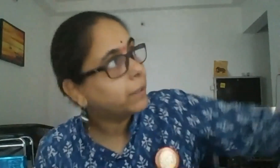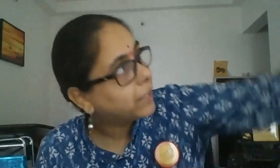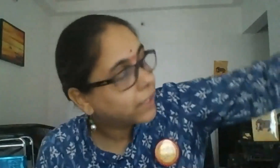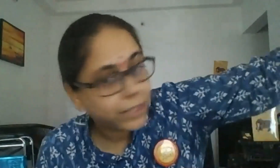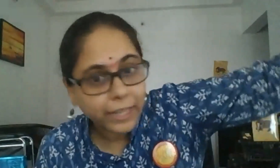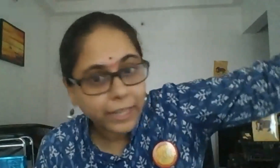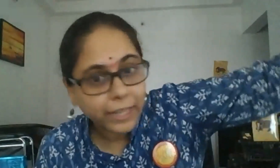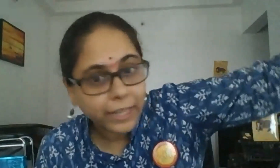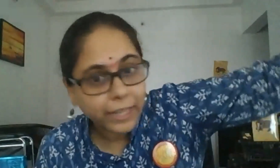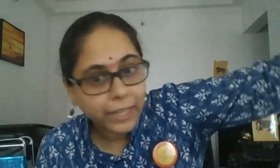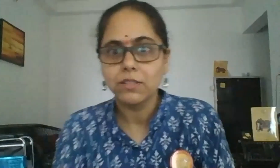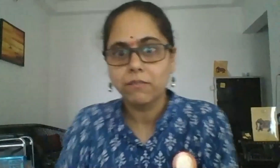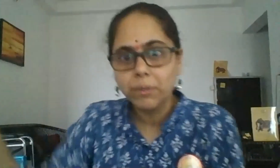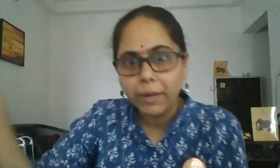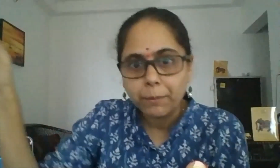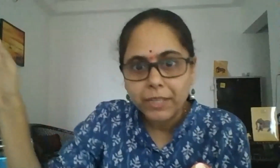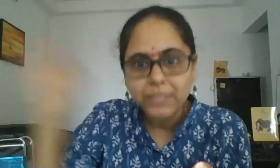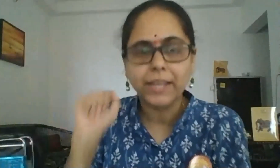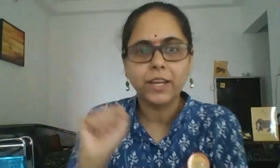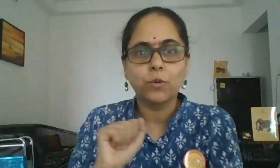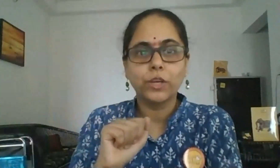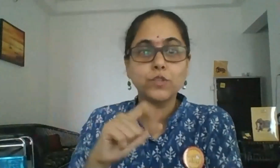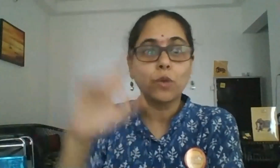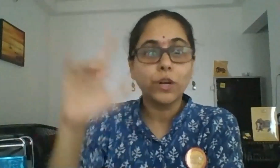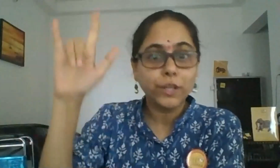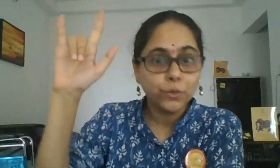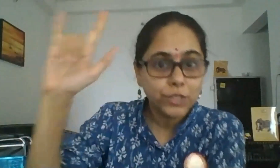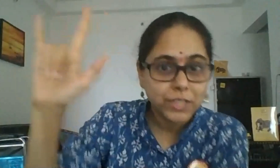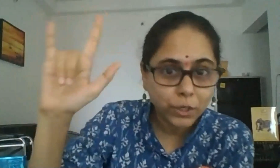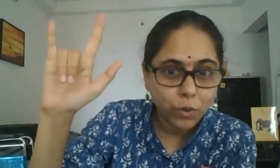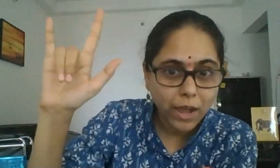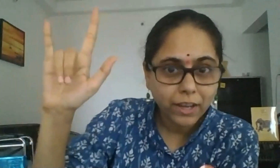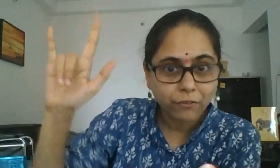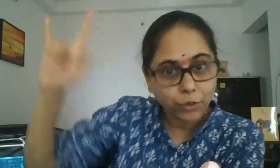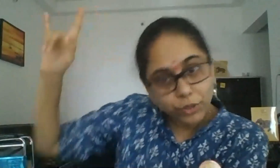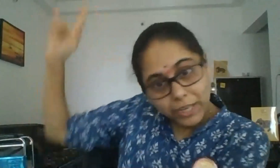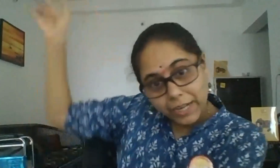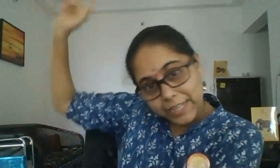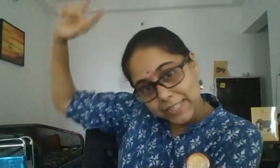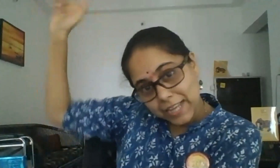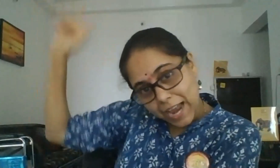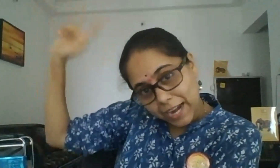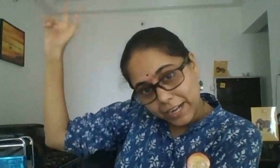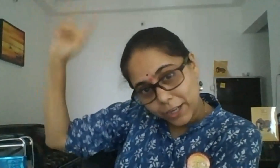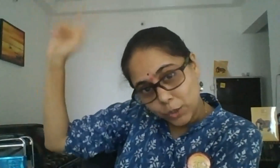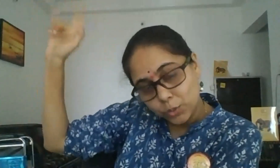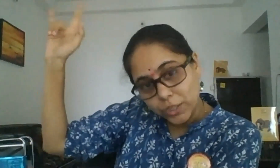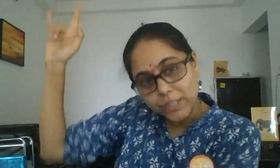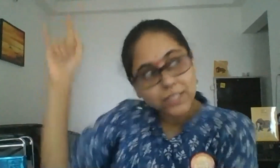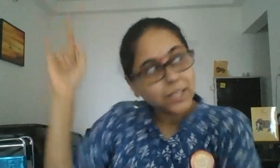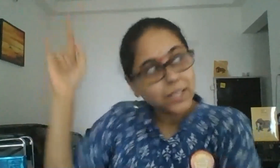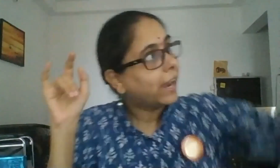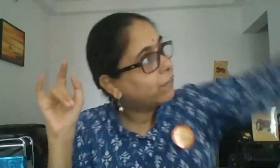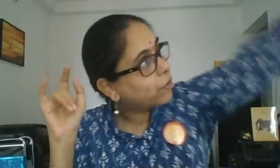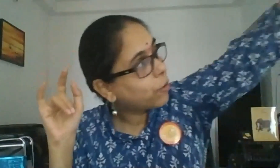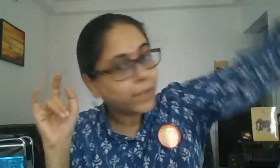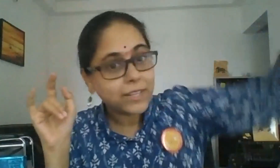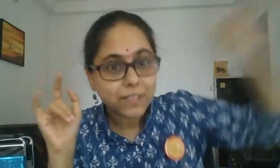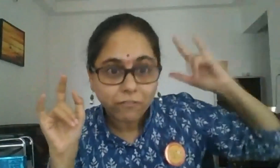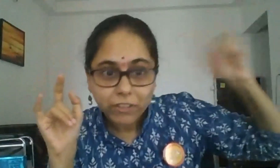near 10th bogie, someone might be near second bogie. So what they do is they'll do I love you. They'll raise the hand and do this. And from there, someone will